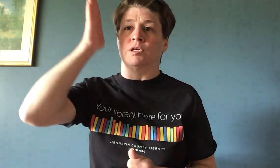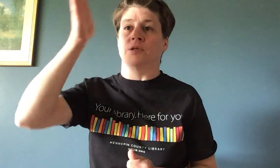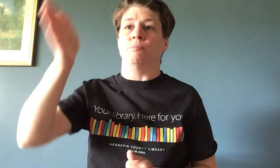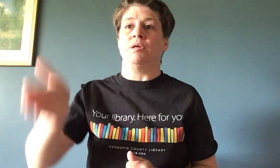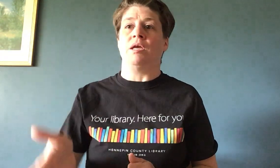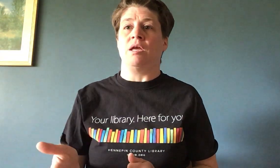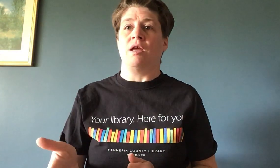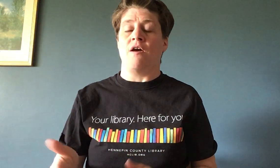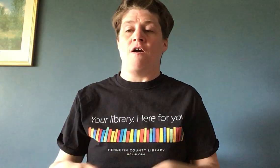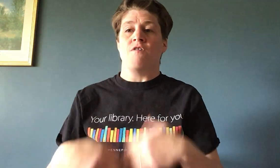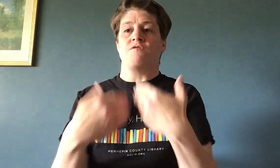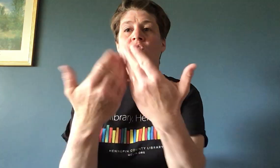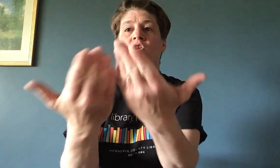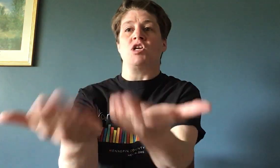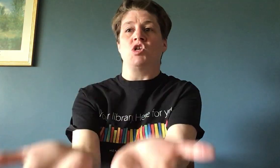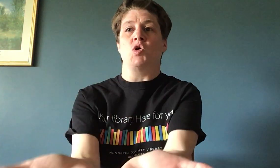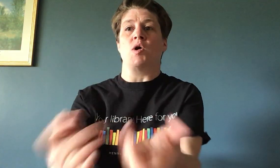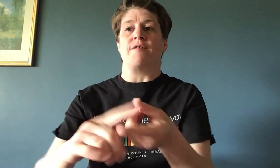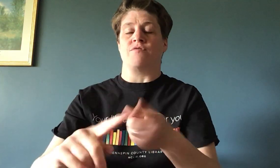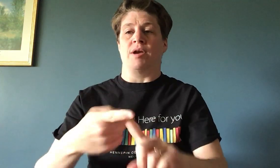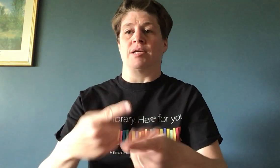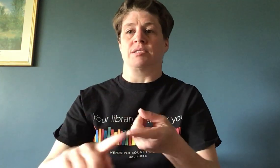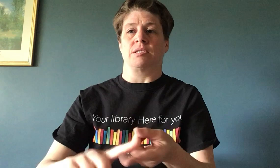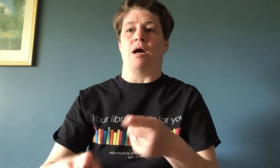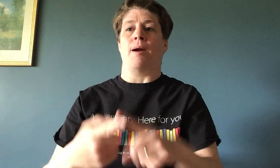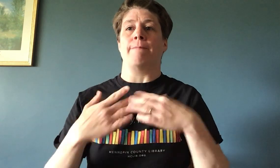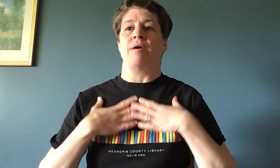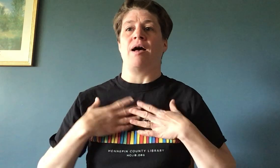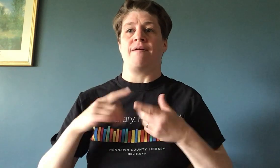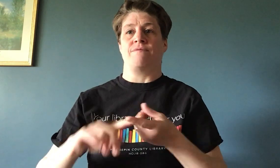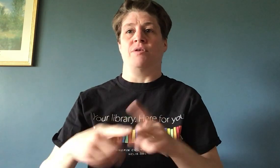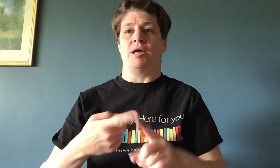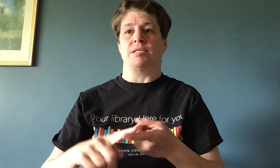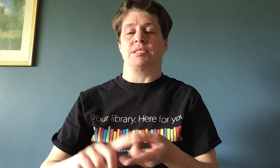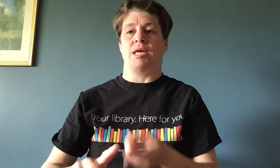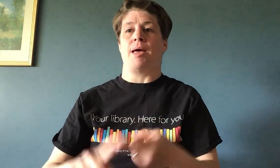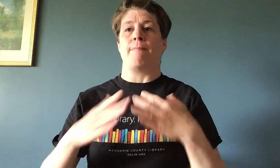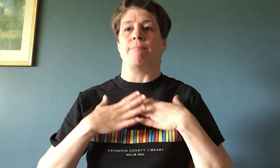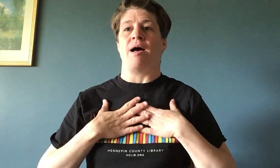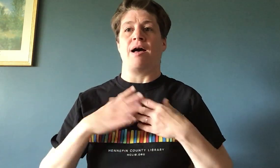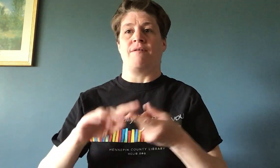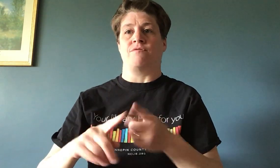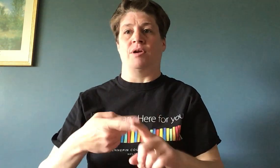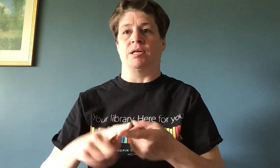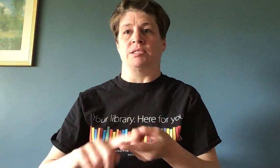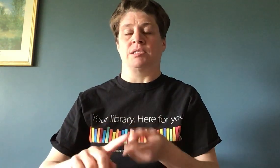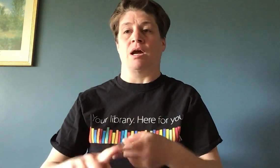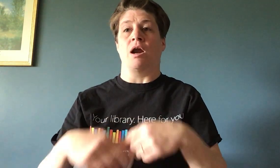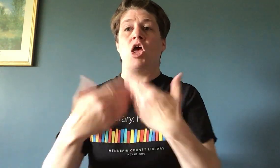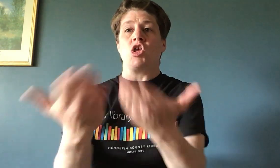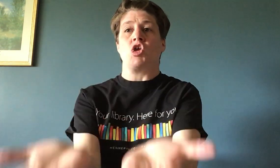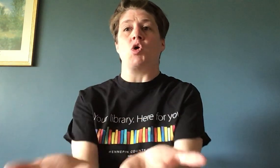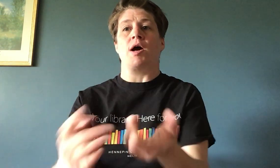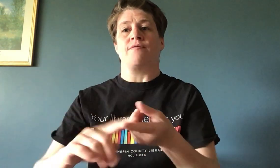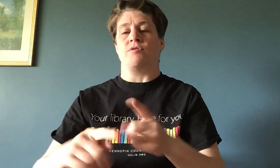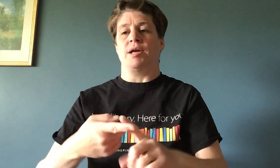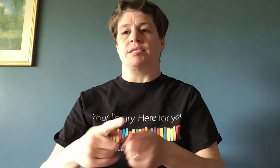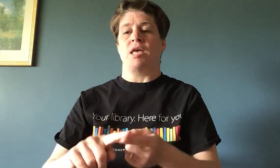we'll be. For your friends are my friends, and my friends are your friends.